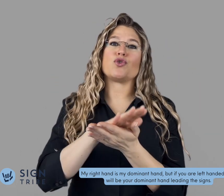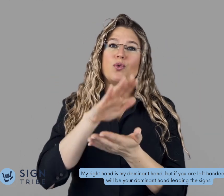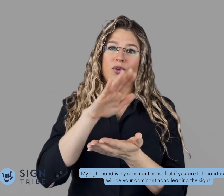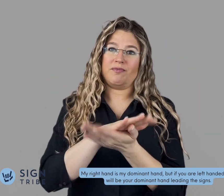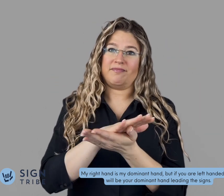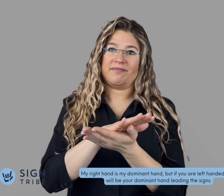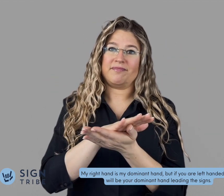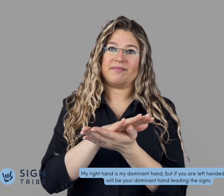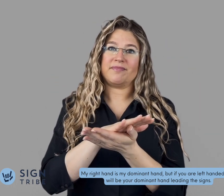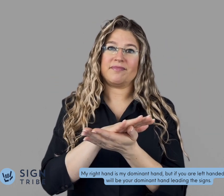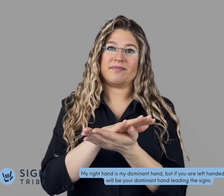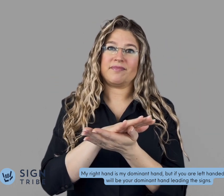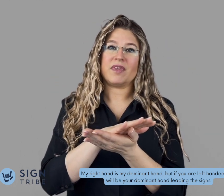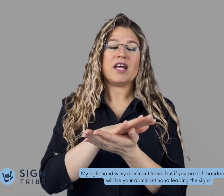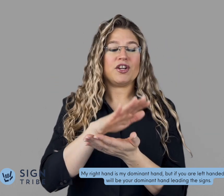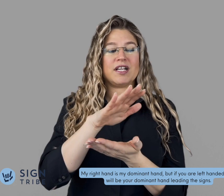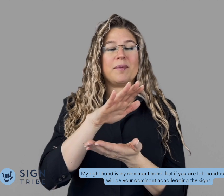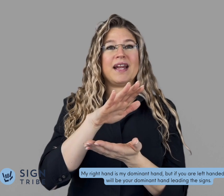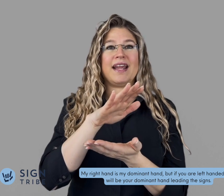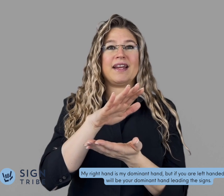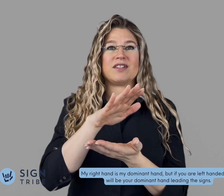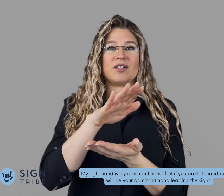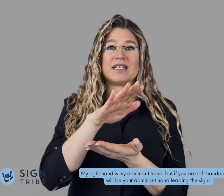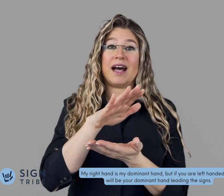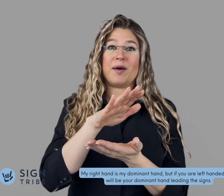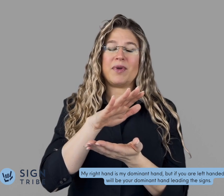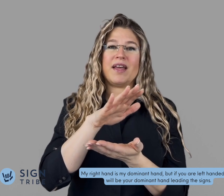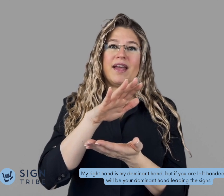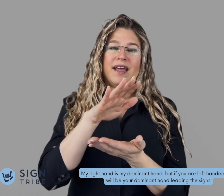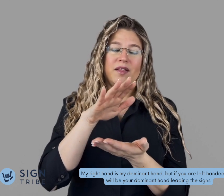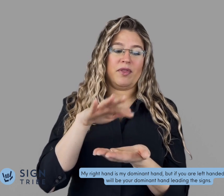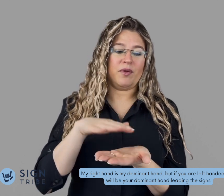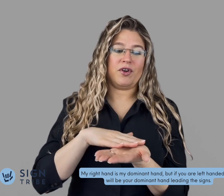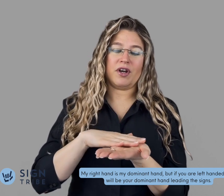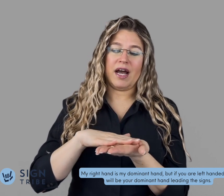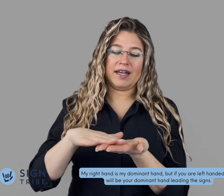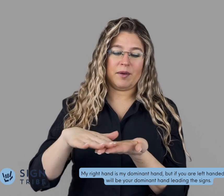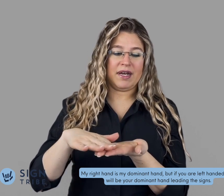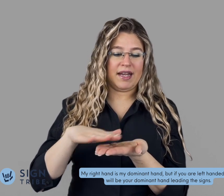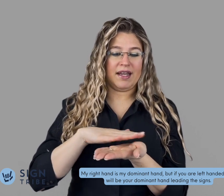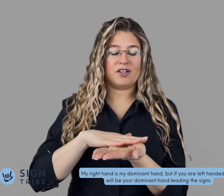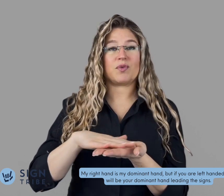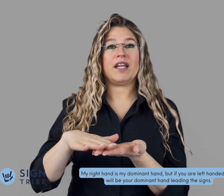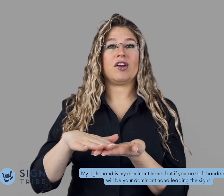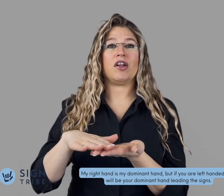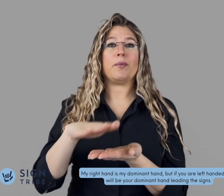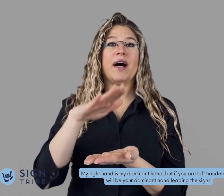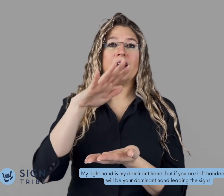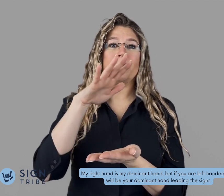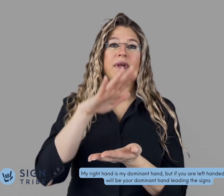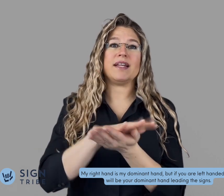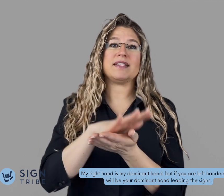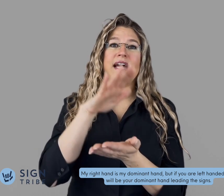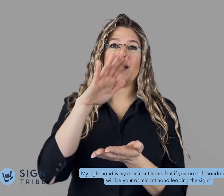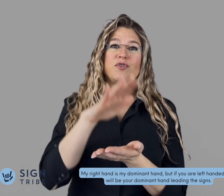School. Your dominant hand is on top, and then your non-dominant hand is right here on the bottom, and tap